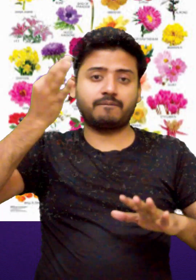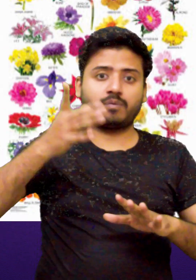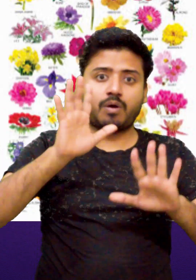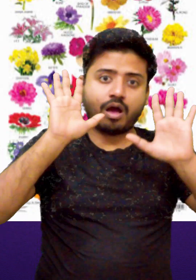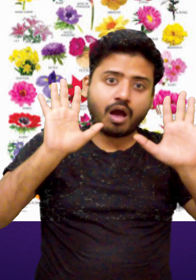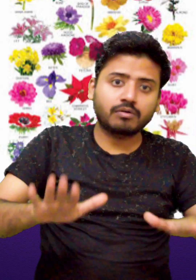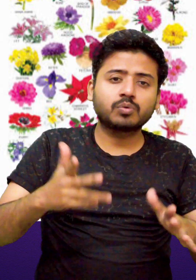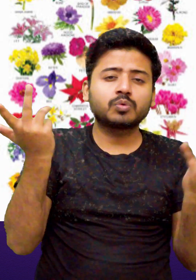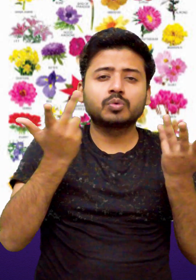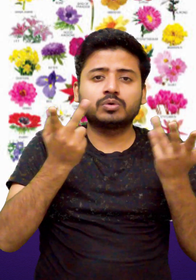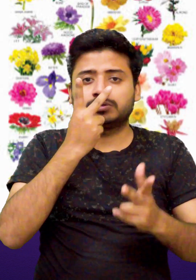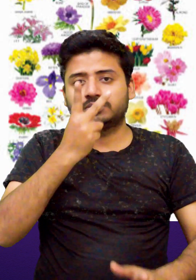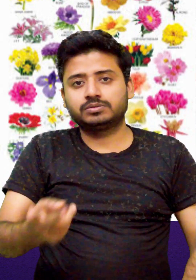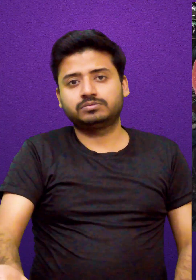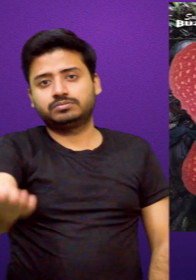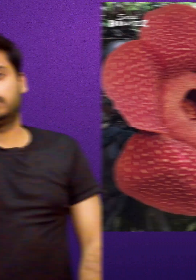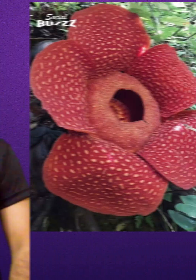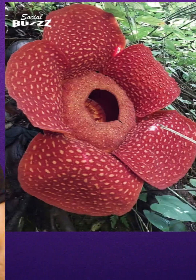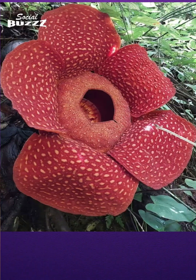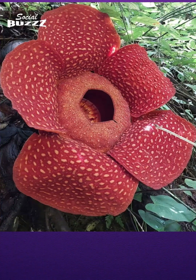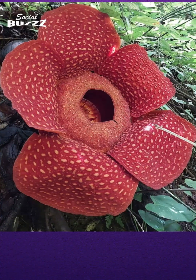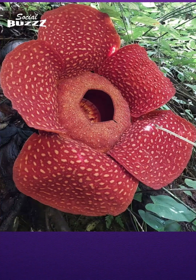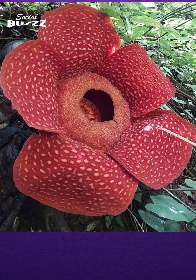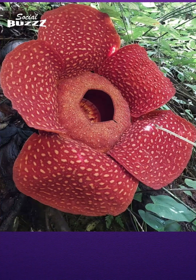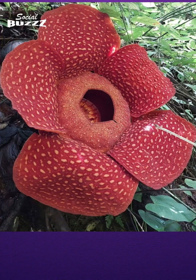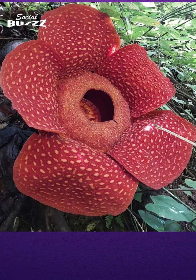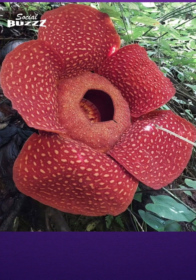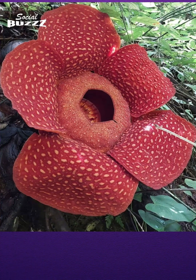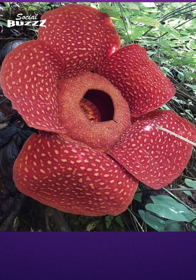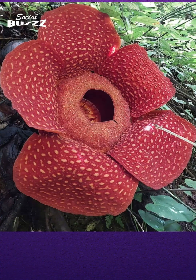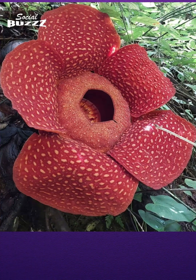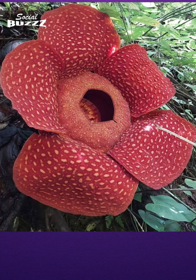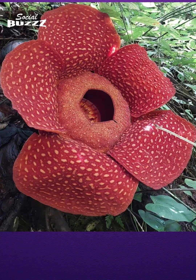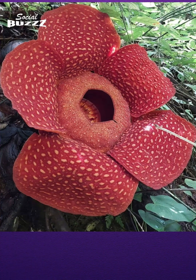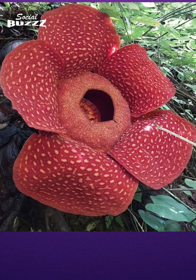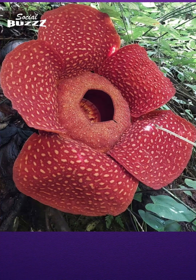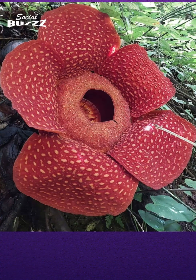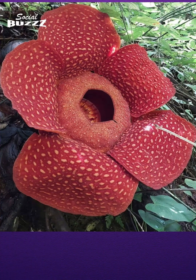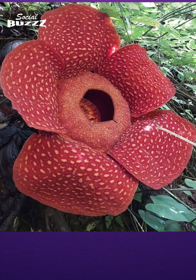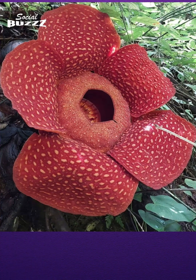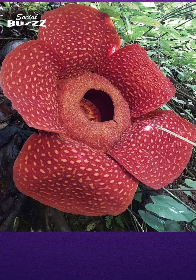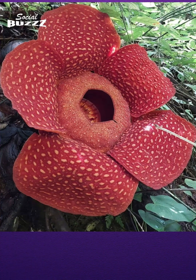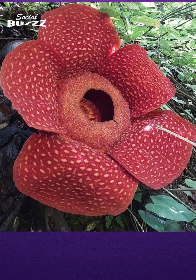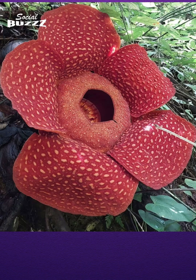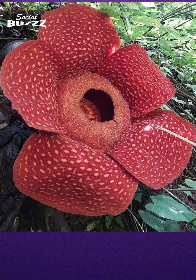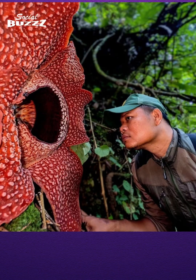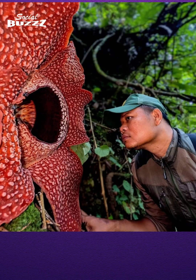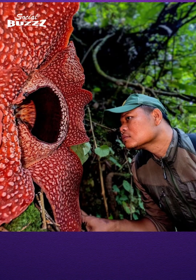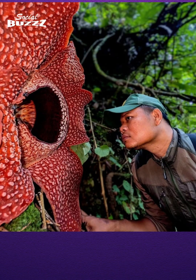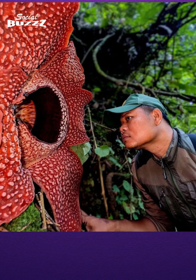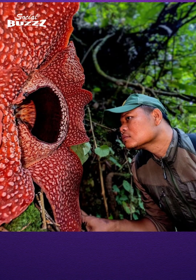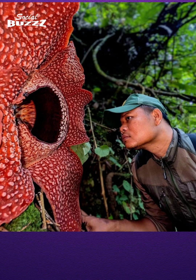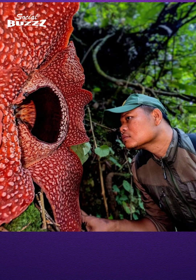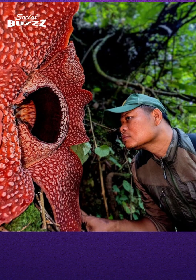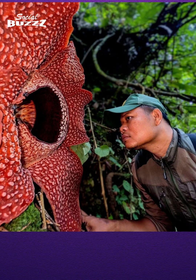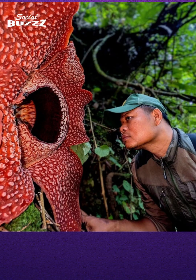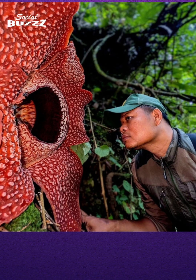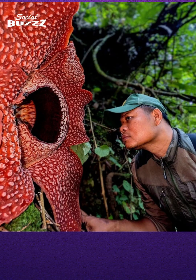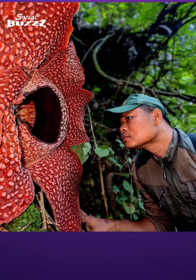disbelief as the long-awaited flower reveals itself after years of hidden growth. Since the corpse flower blooms for only a few